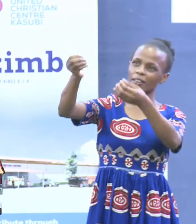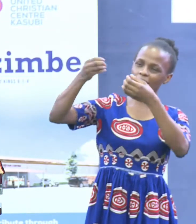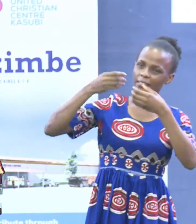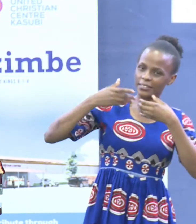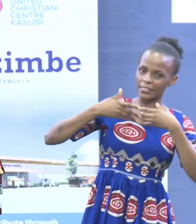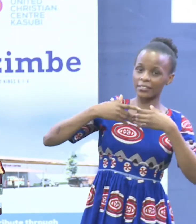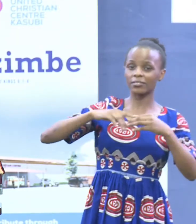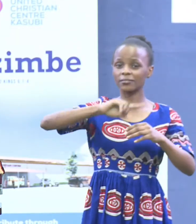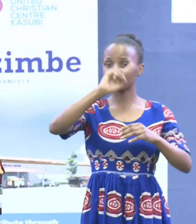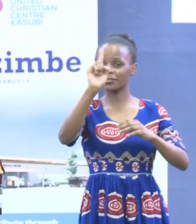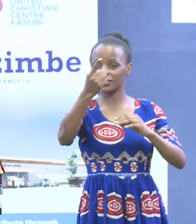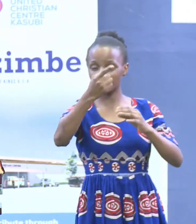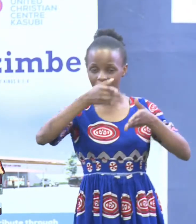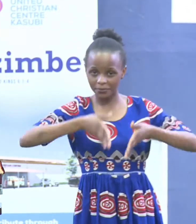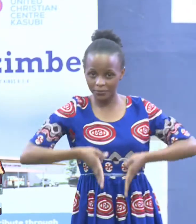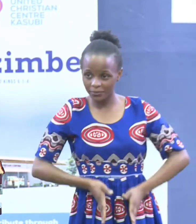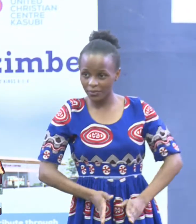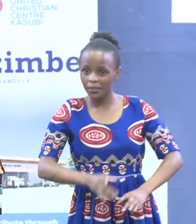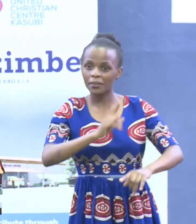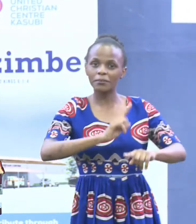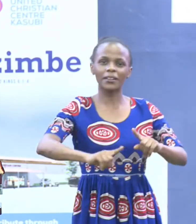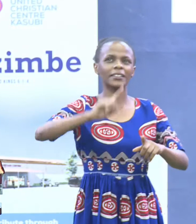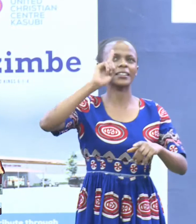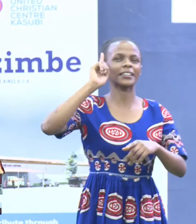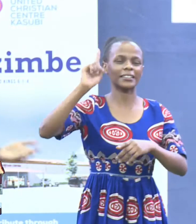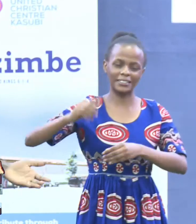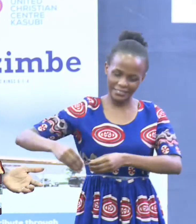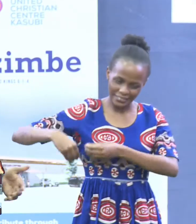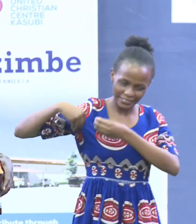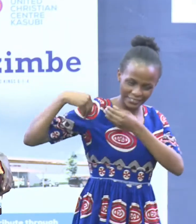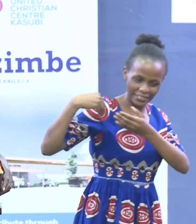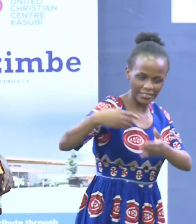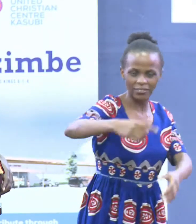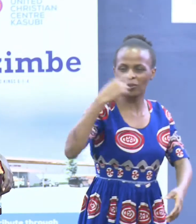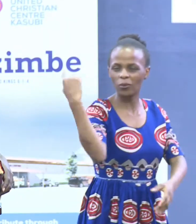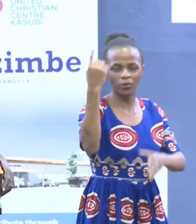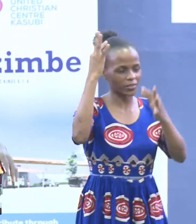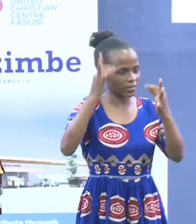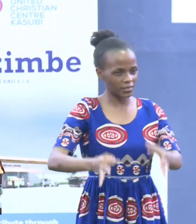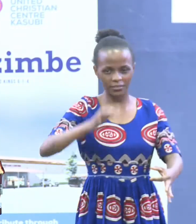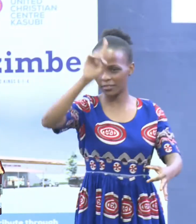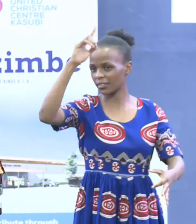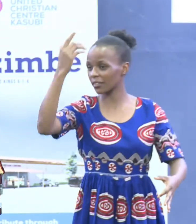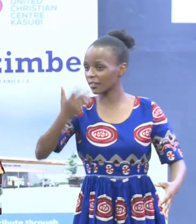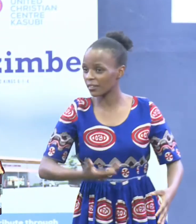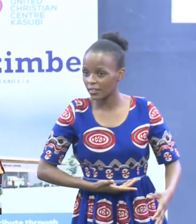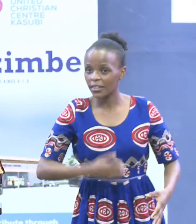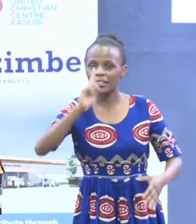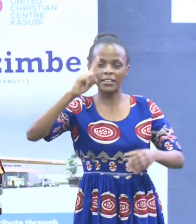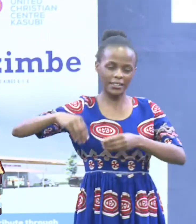No, the Lord didn't just give us a firstborn. But He gave us the only thing He had.